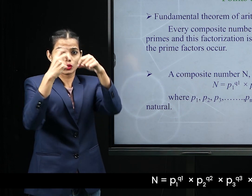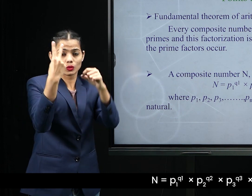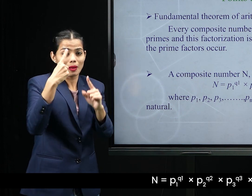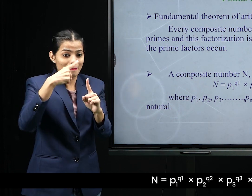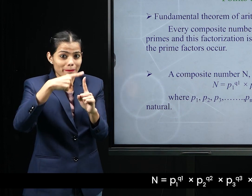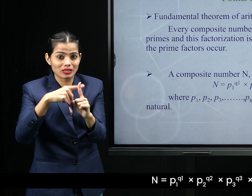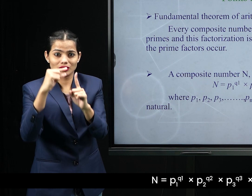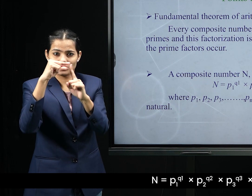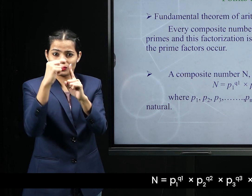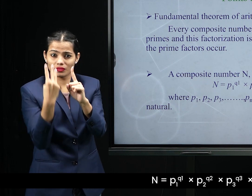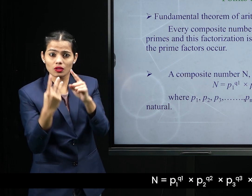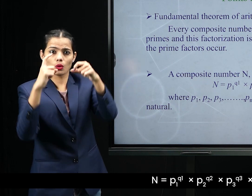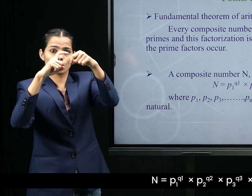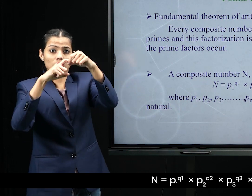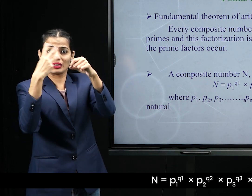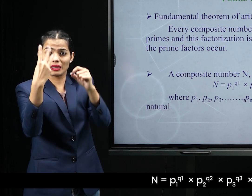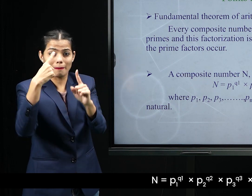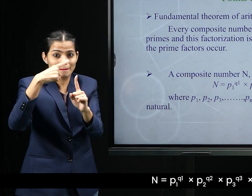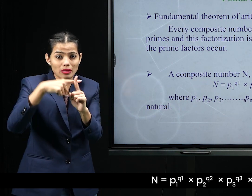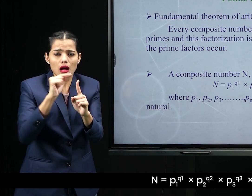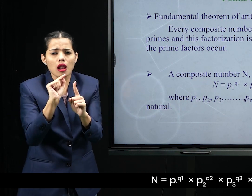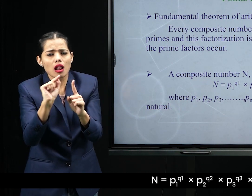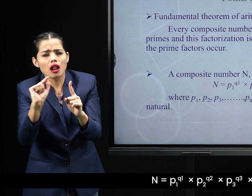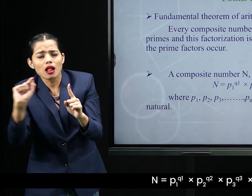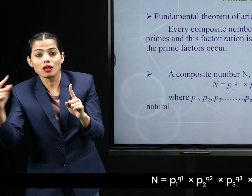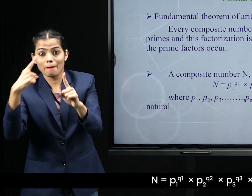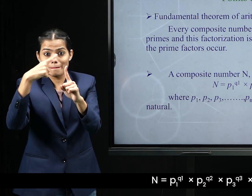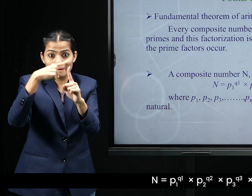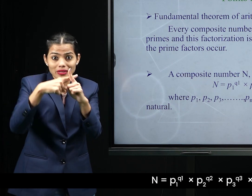q3 into so on into pn power qn,